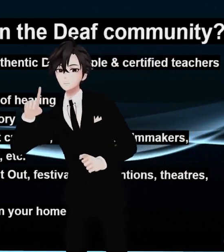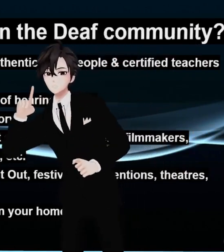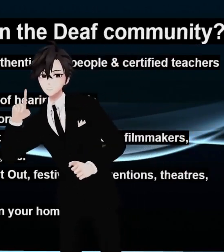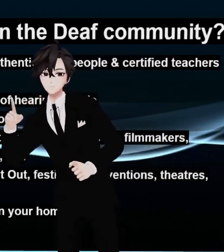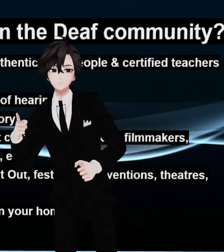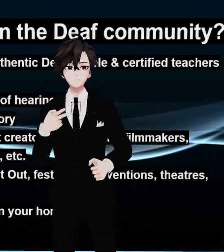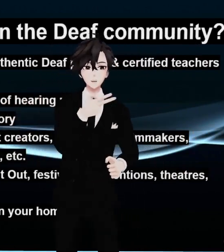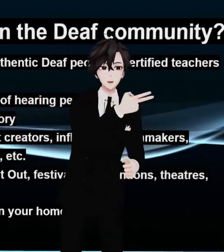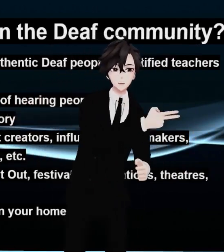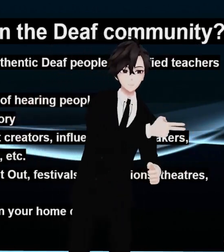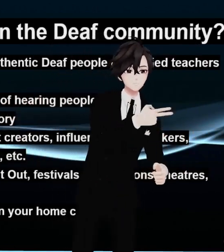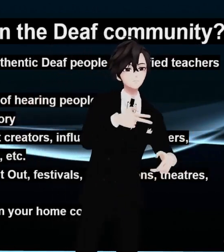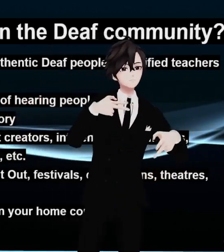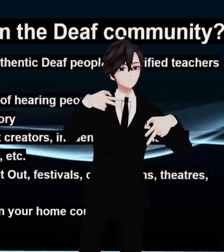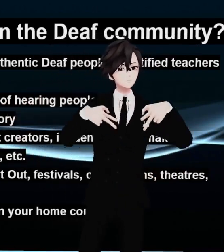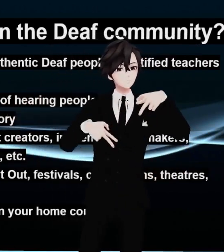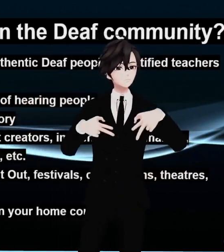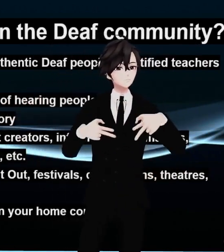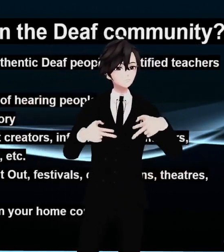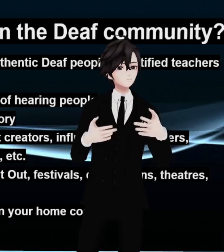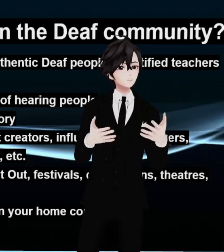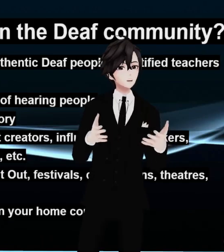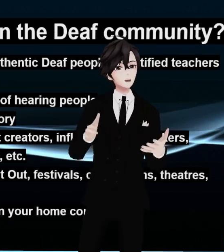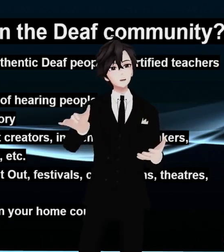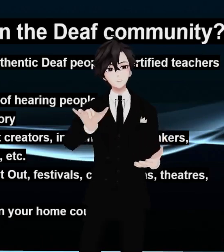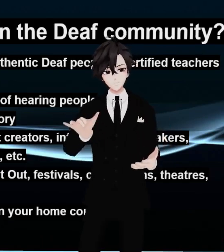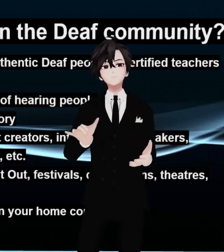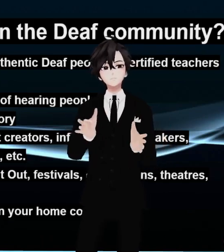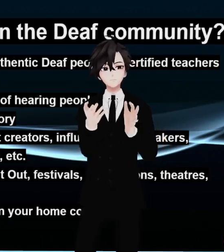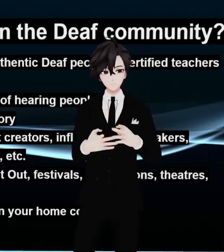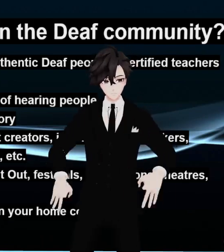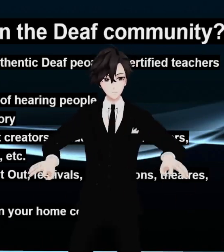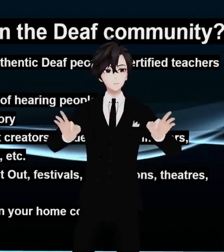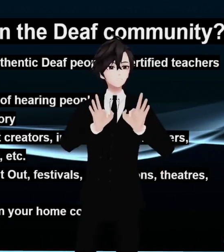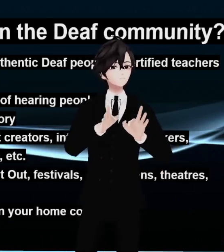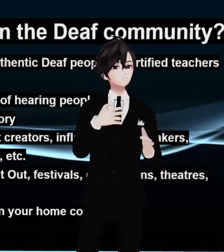Socializing with deaf and hard of hearing people is also important